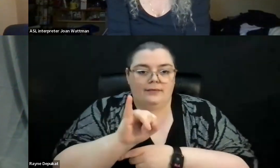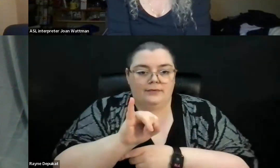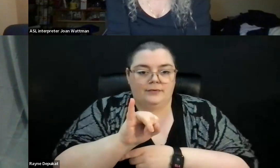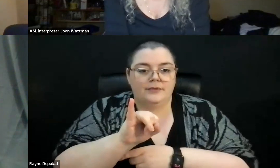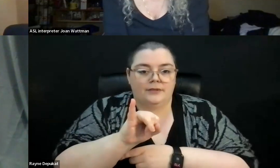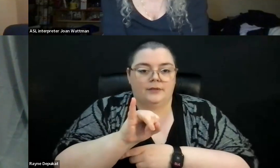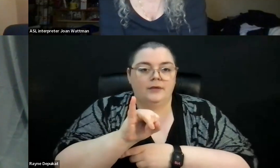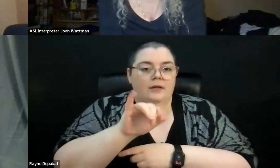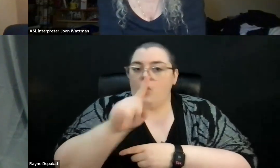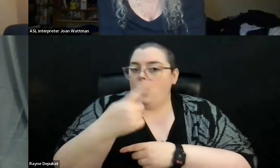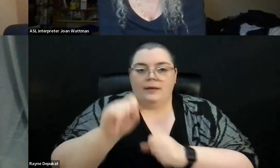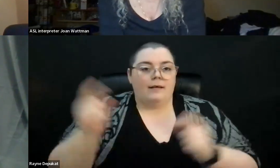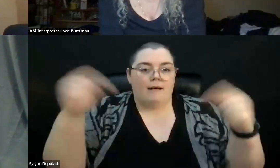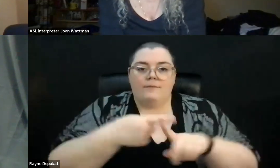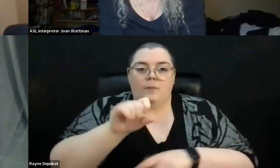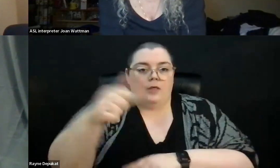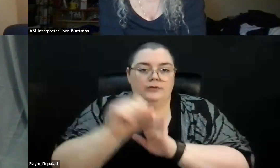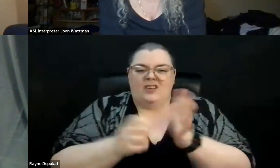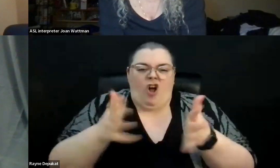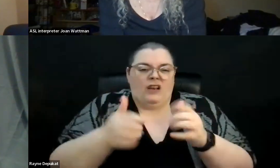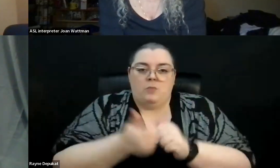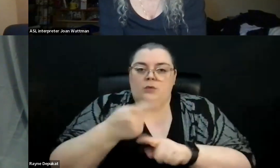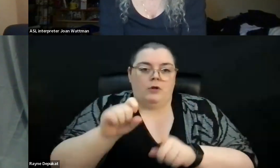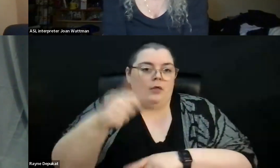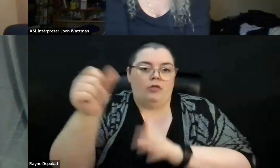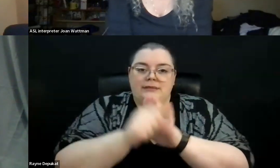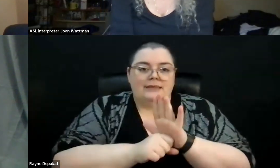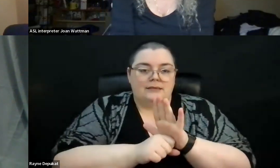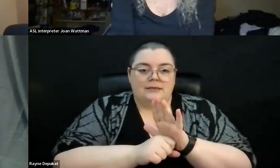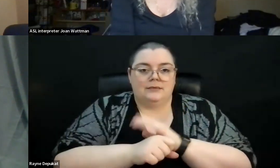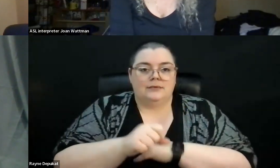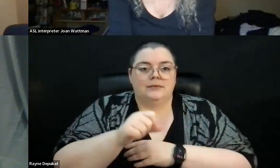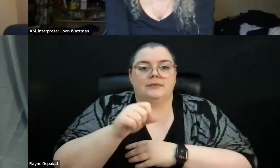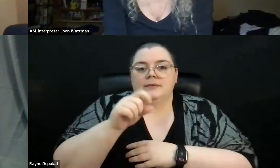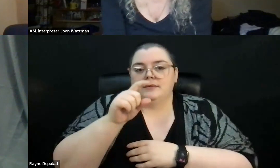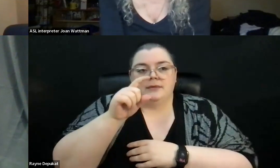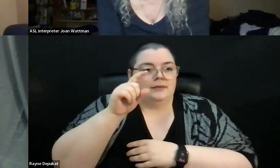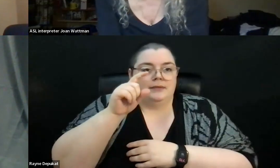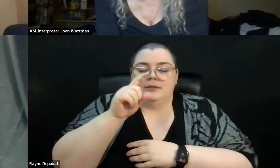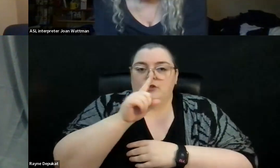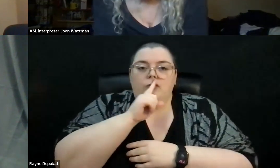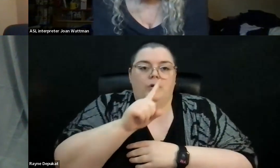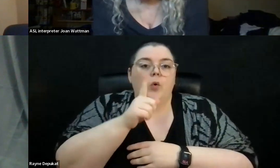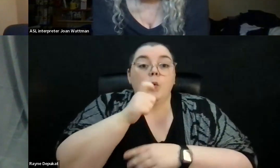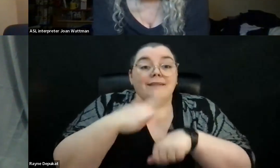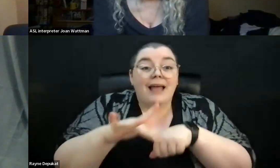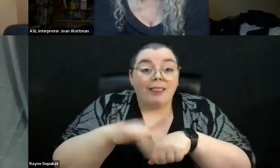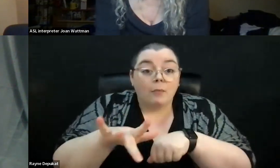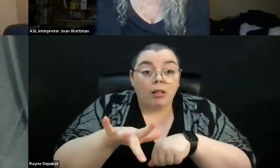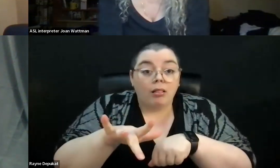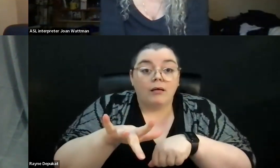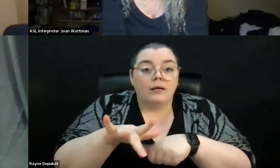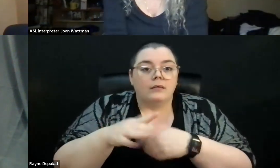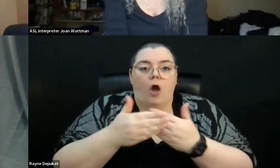We're going to have 0 soon in Rhode Island. They all come from other states, except for one,